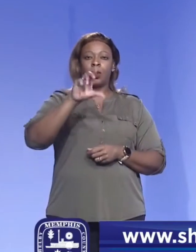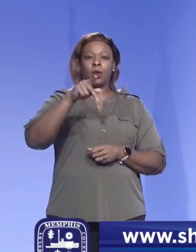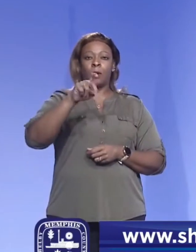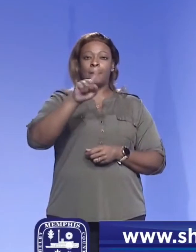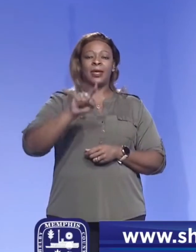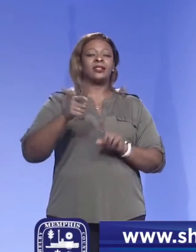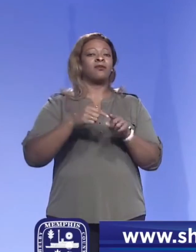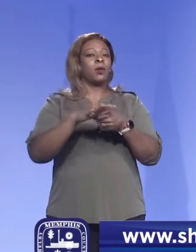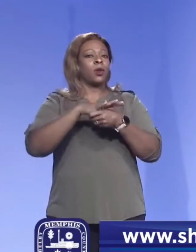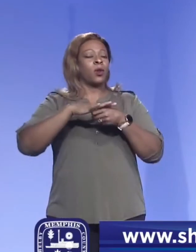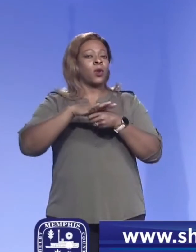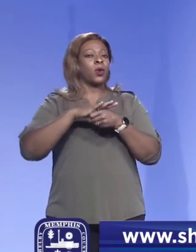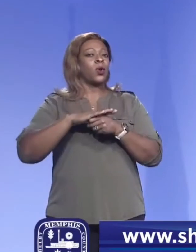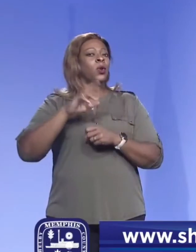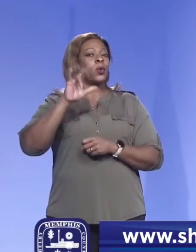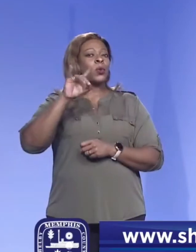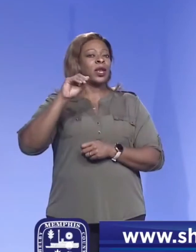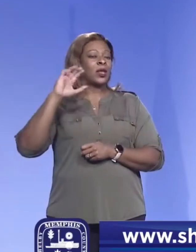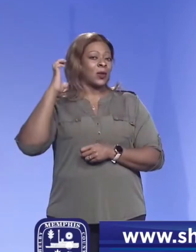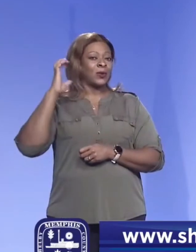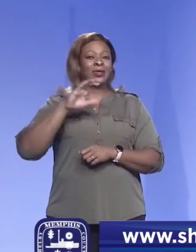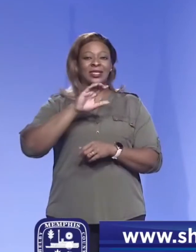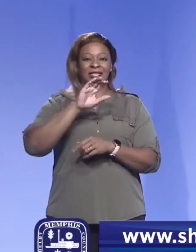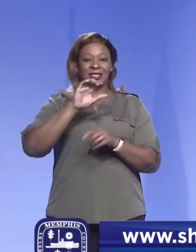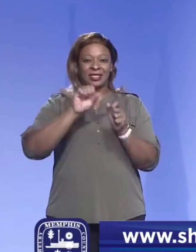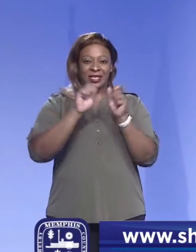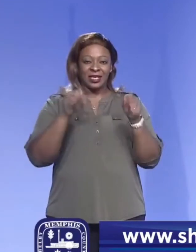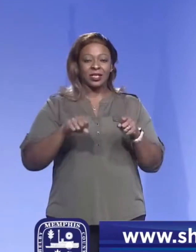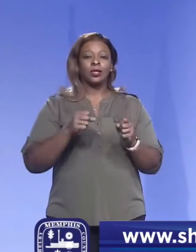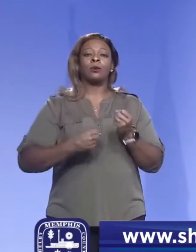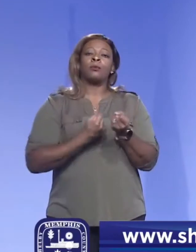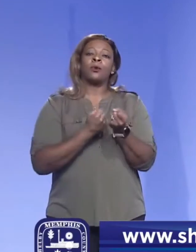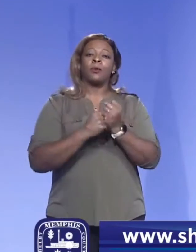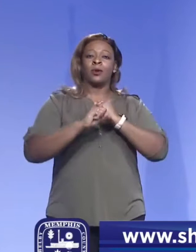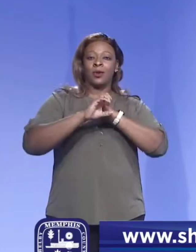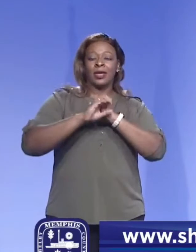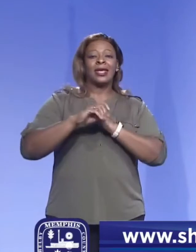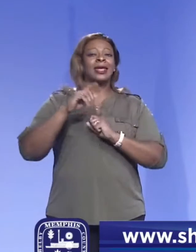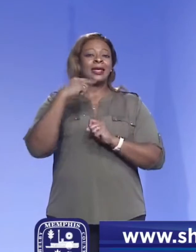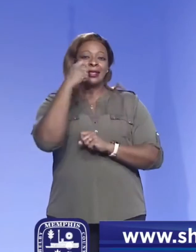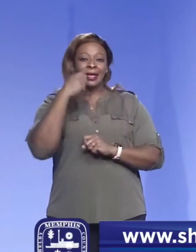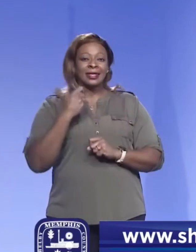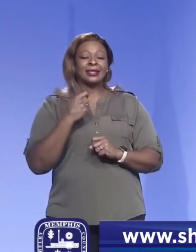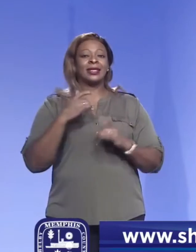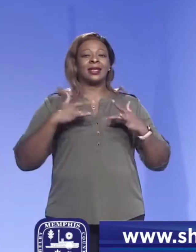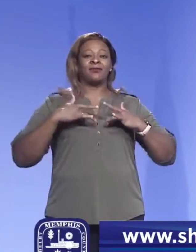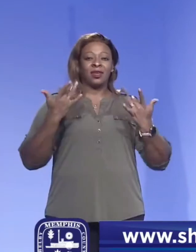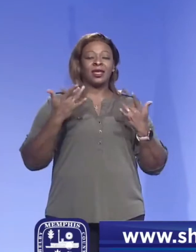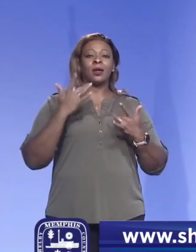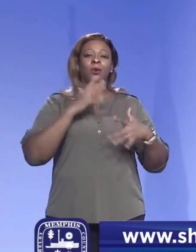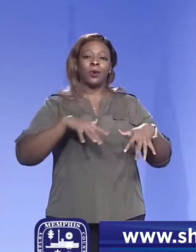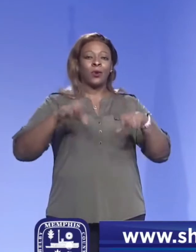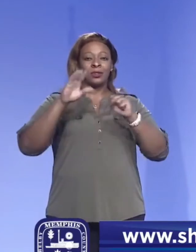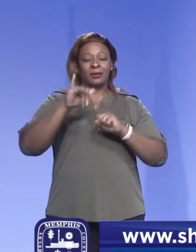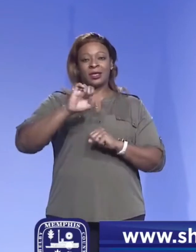one of our local radio stations to help us promote some testing events that the Shelby County Health Department will be hosting this weekend.